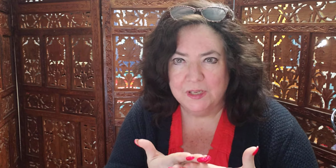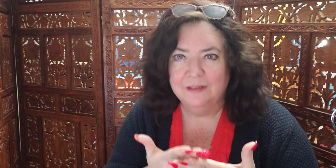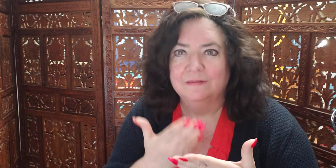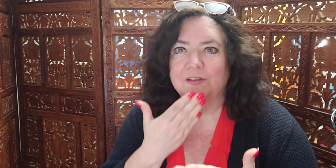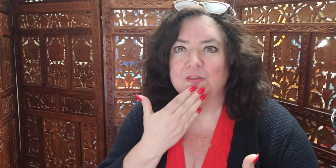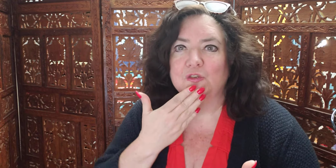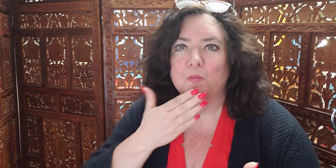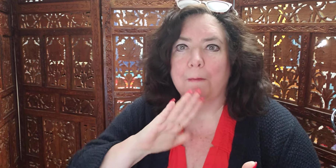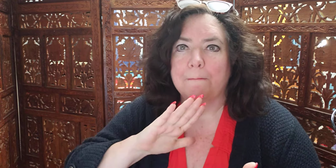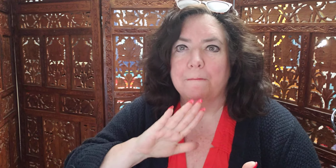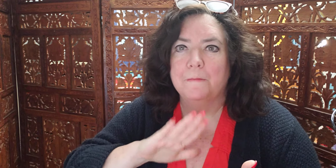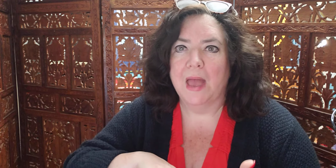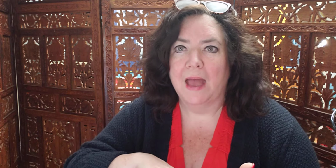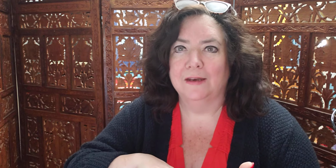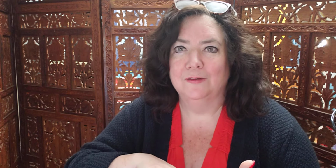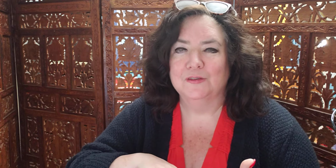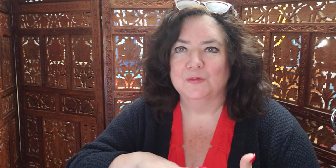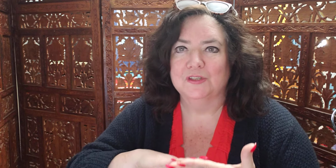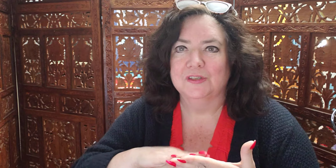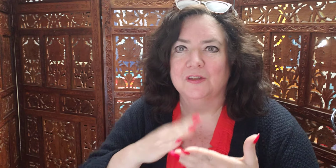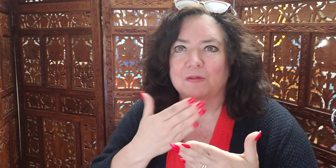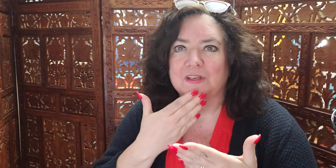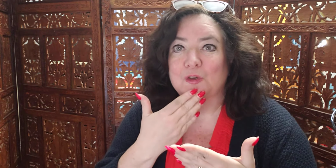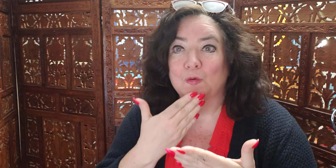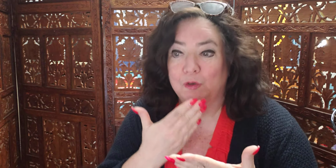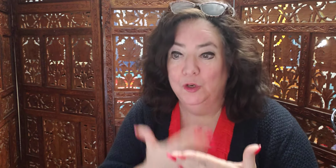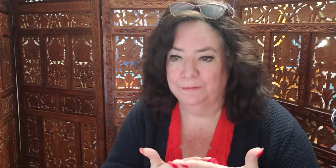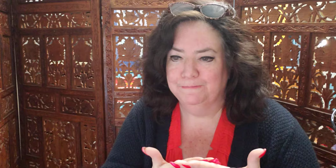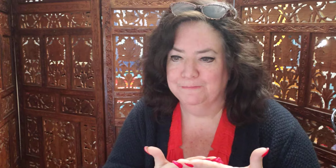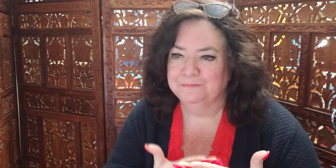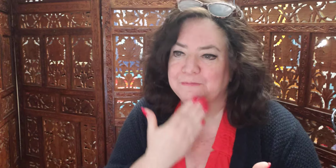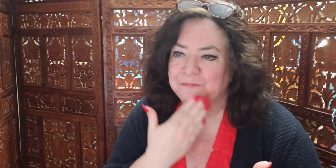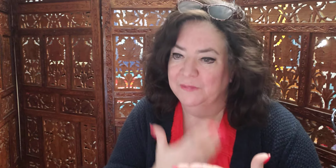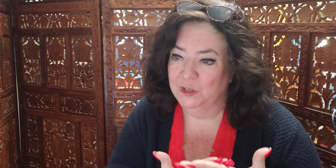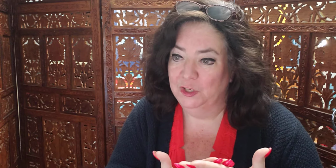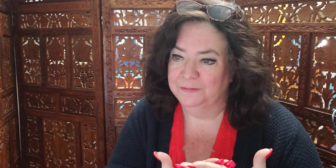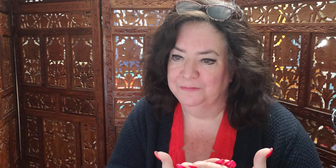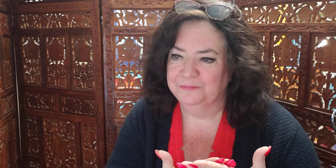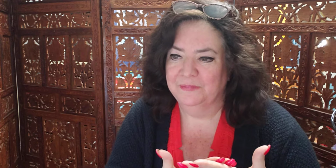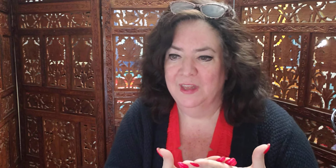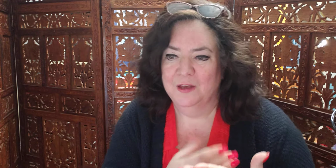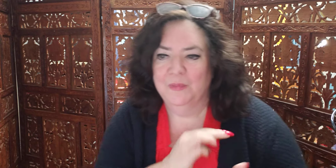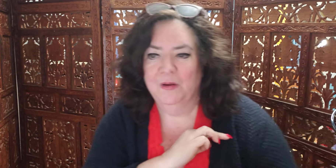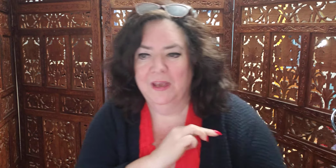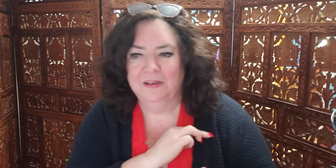opposite, you do bad. Switch it the other way. So good, good. Marianne